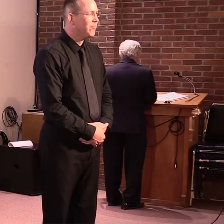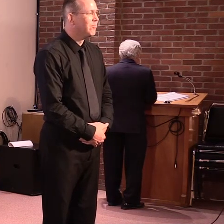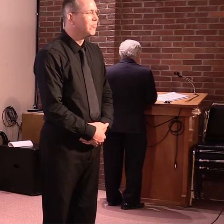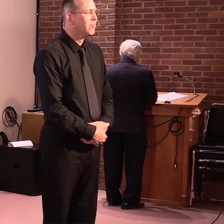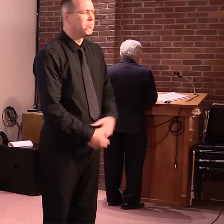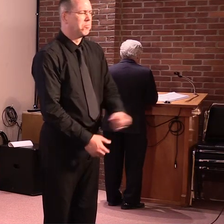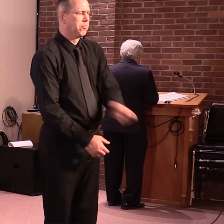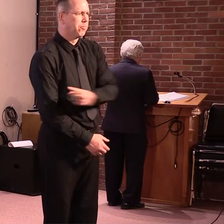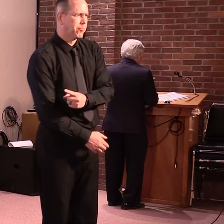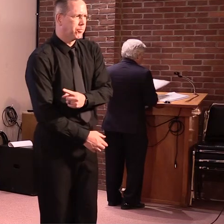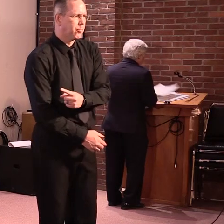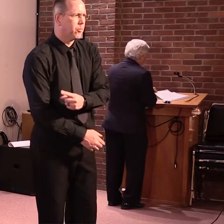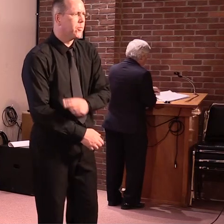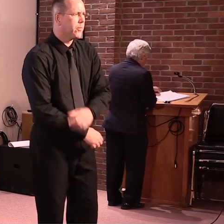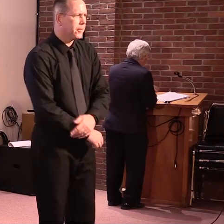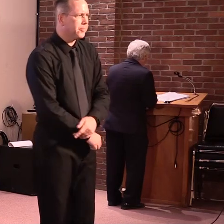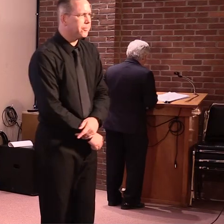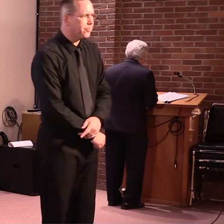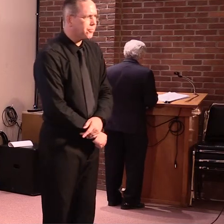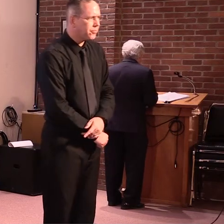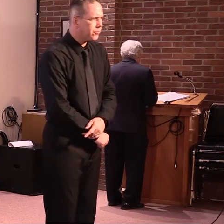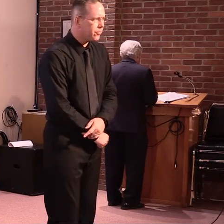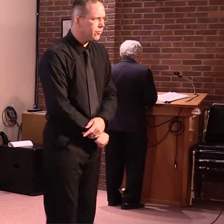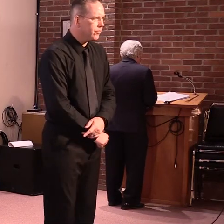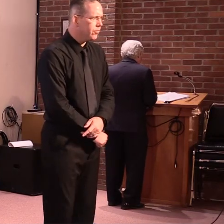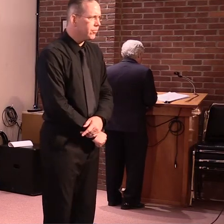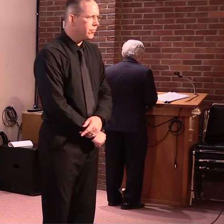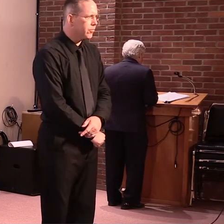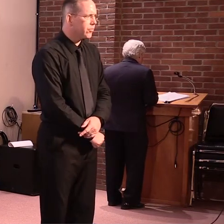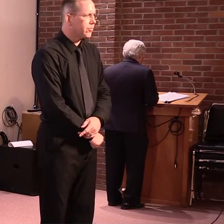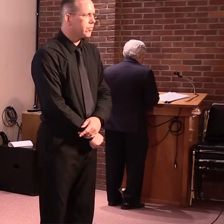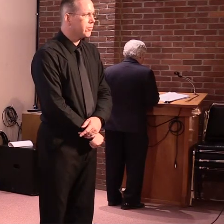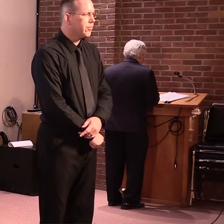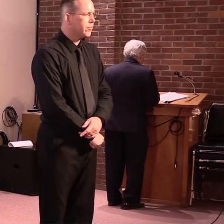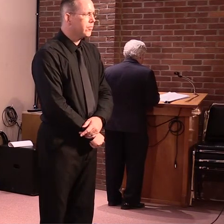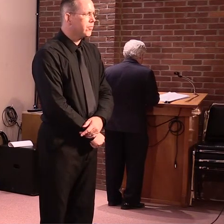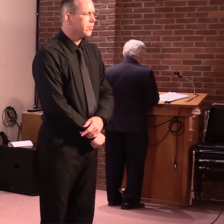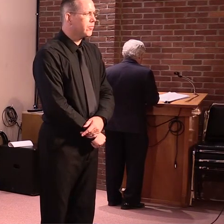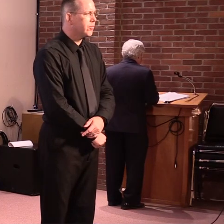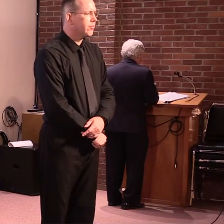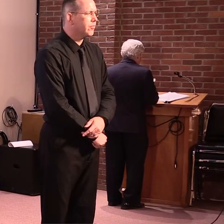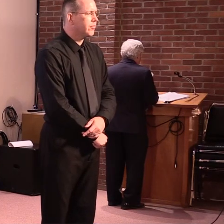you say if someone held a rally on the State House steps and they